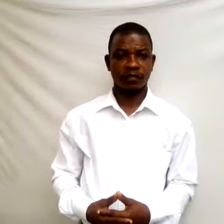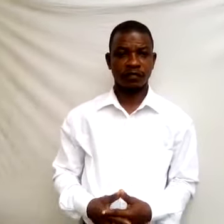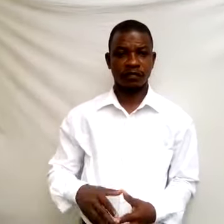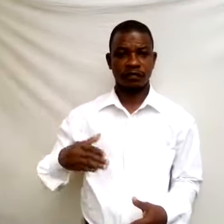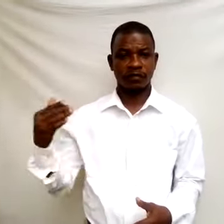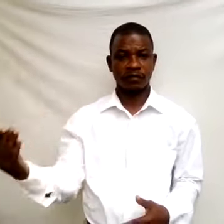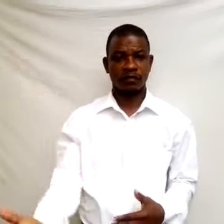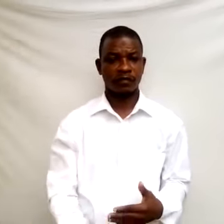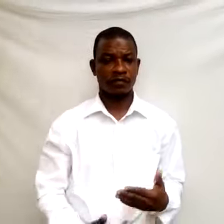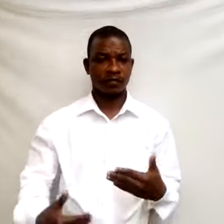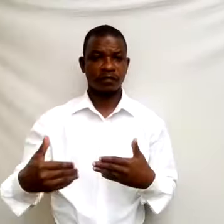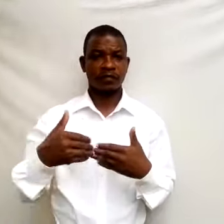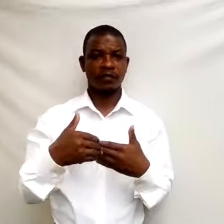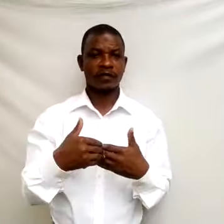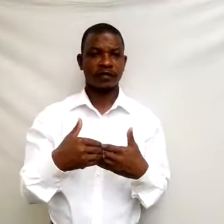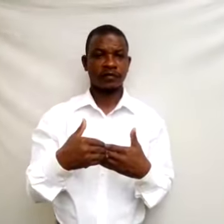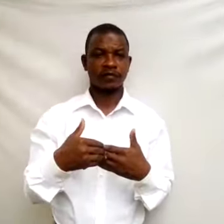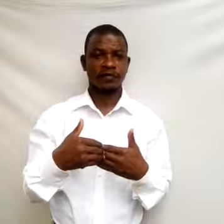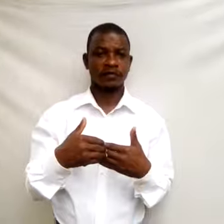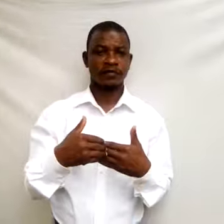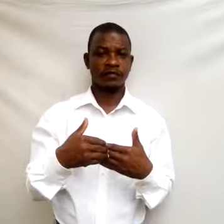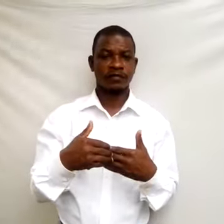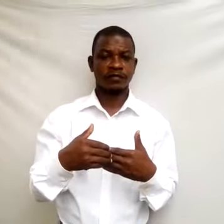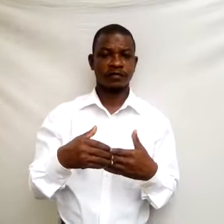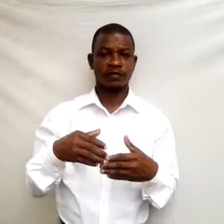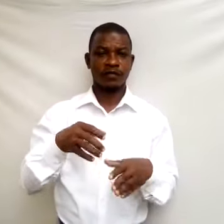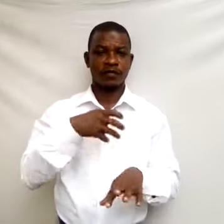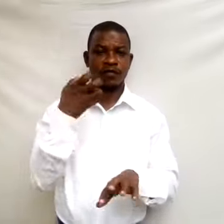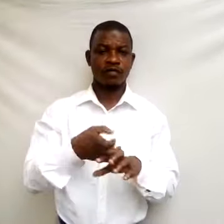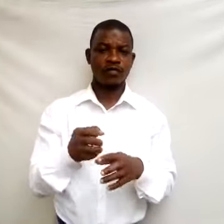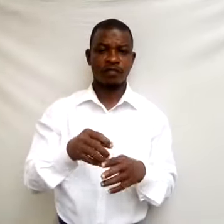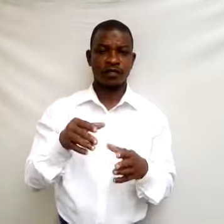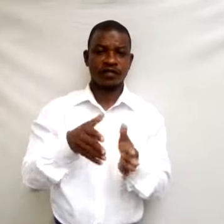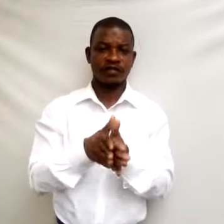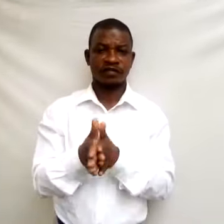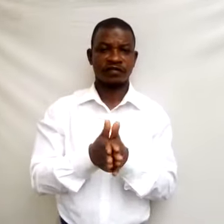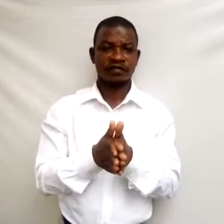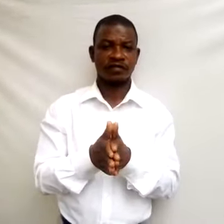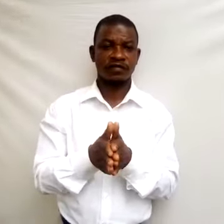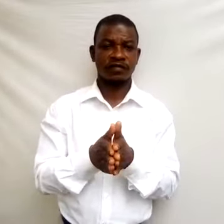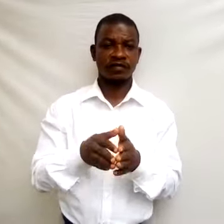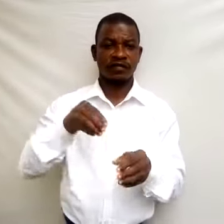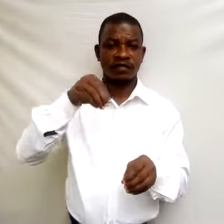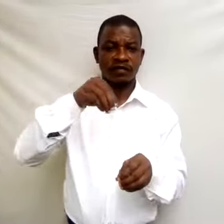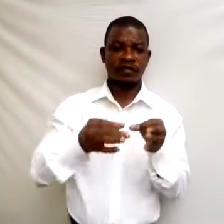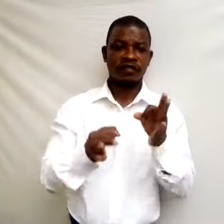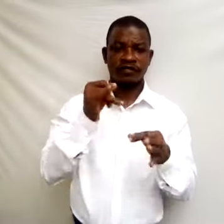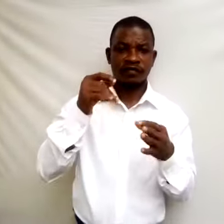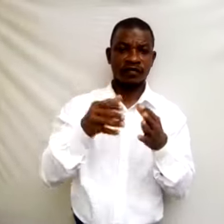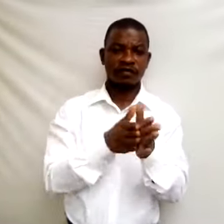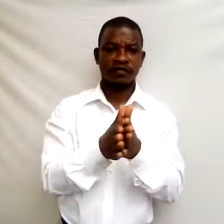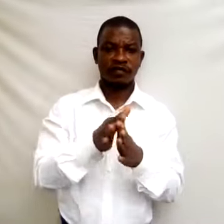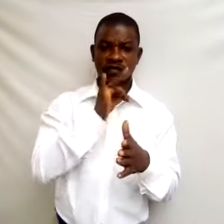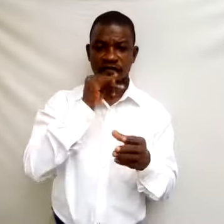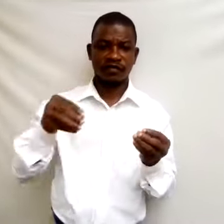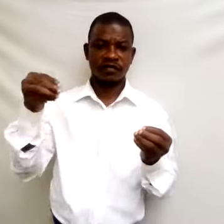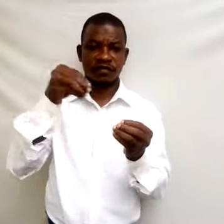Welcome back. Compound interest. If the interest is added to the